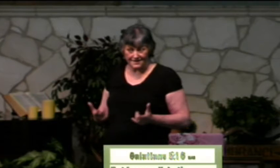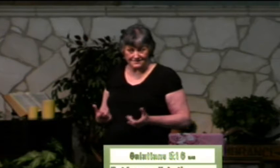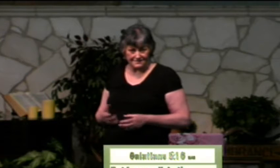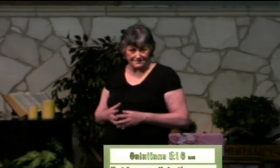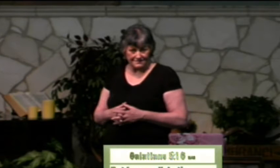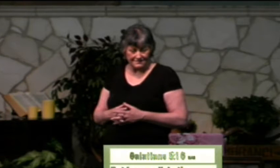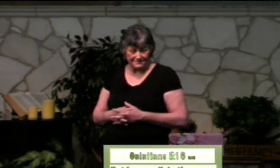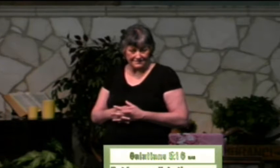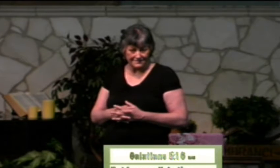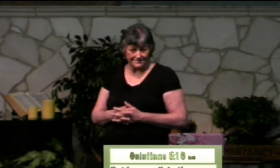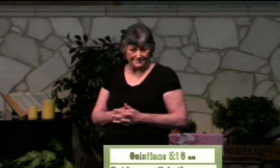Surprised.